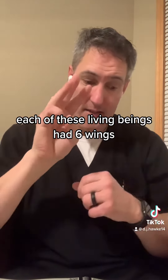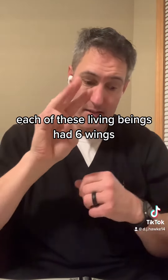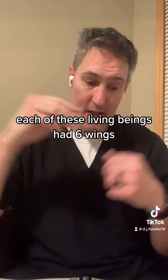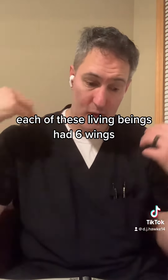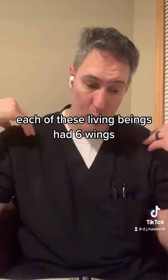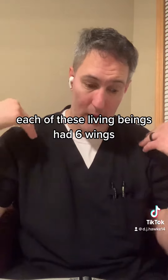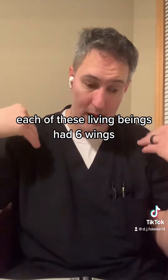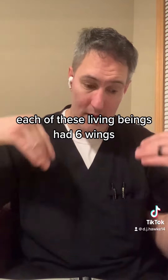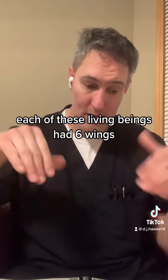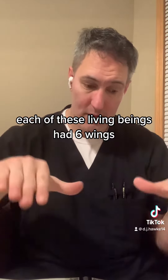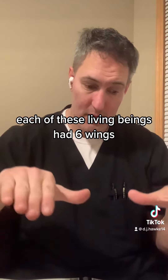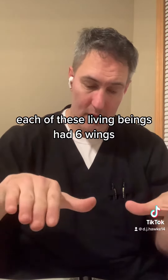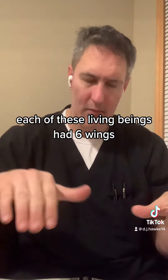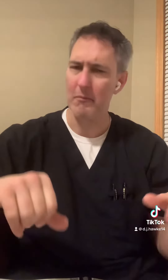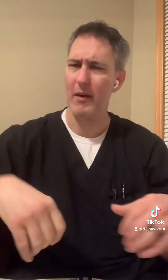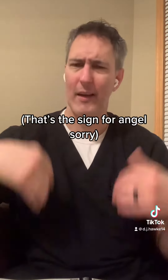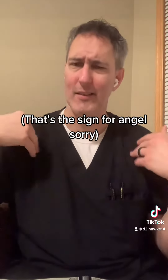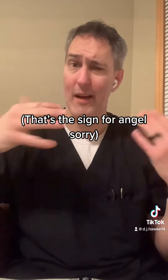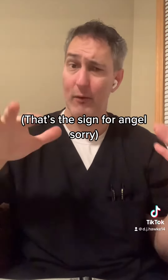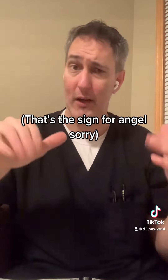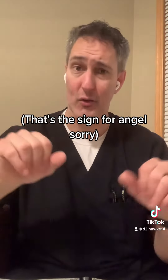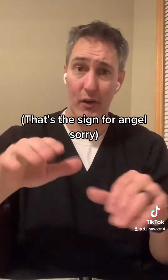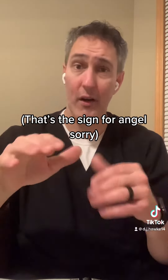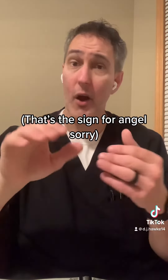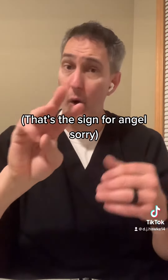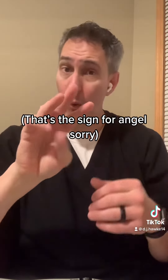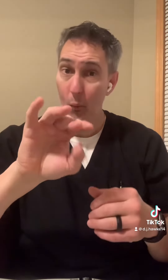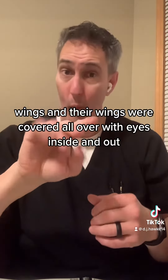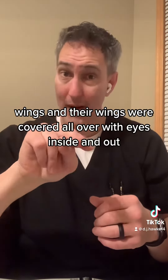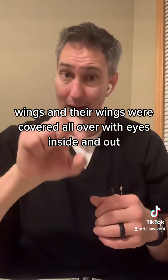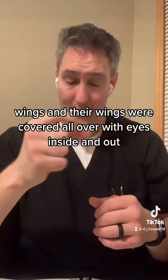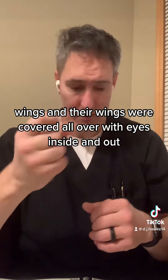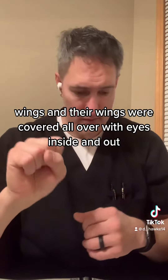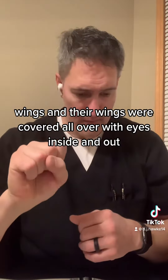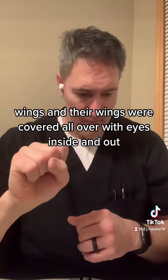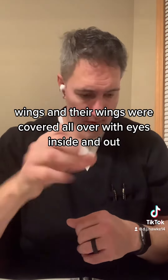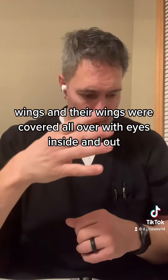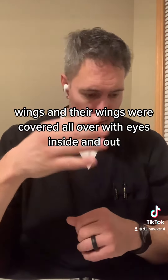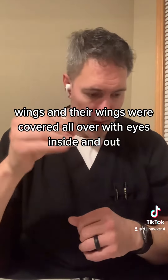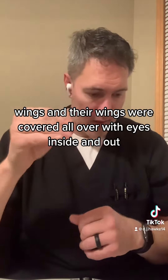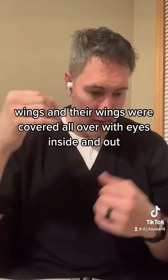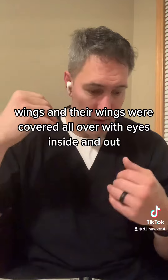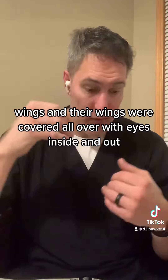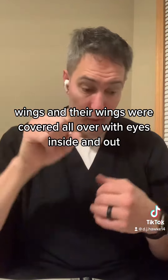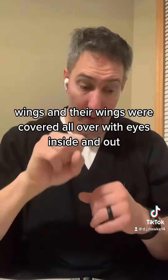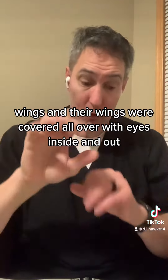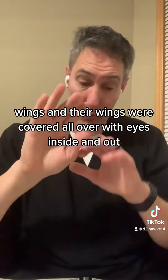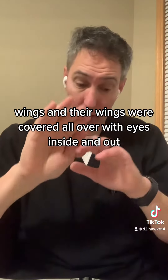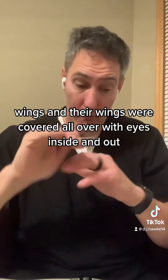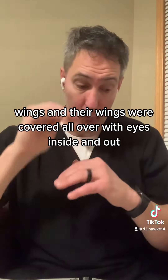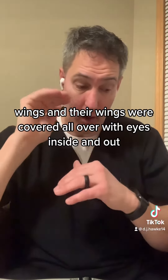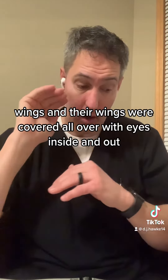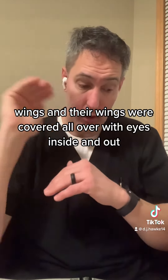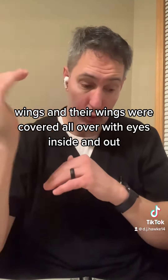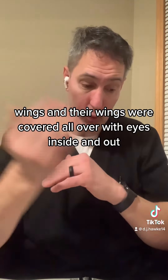six wings. I guess that's a sign for angel, sorry. Wings. And their wings were covered all over